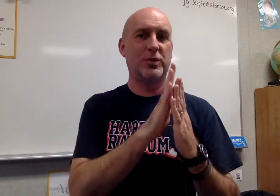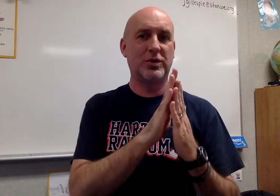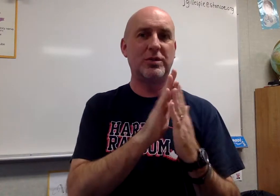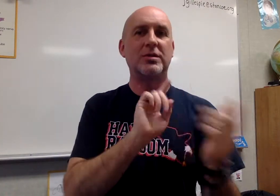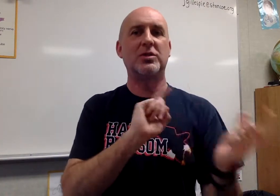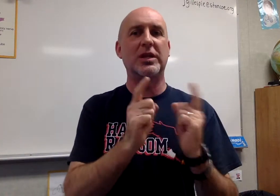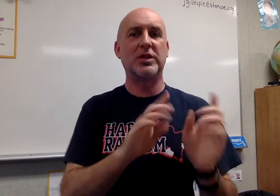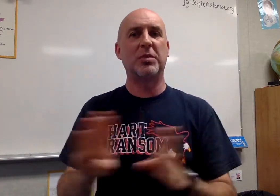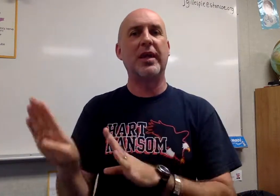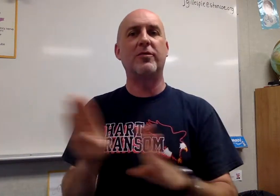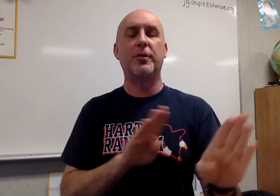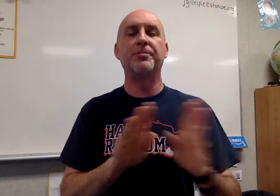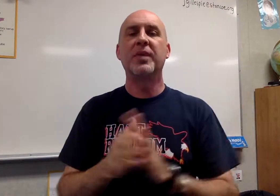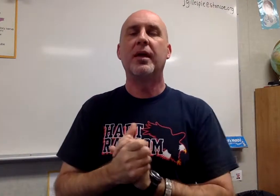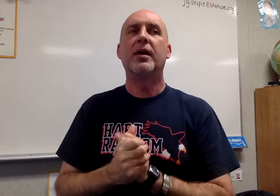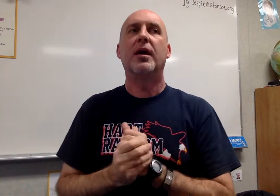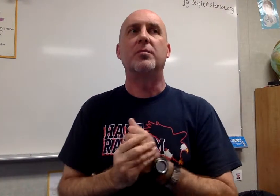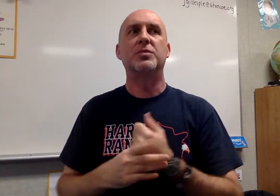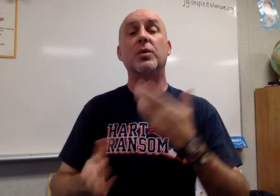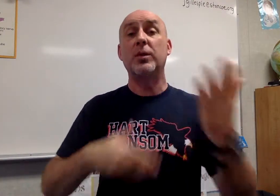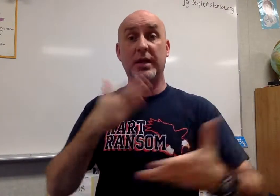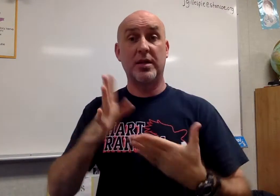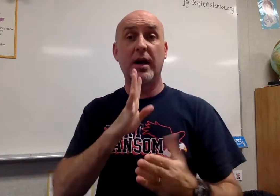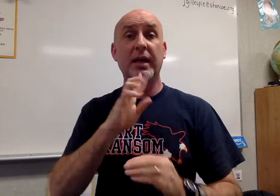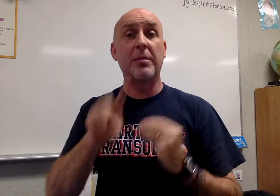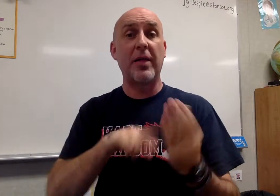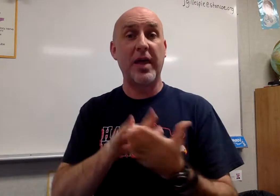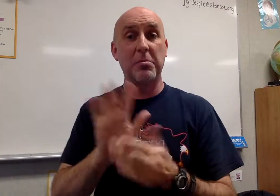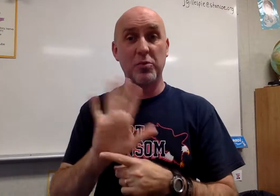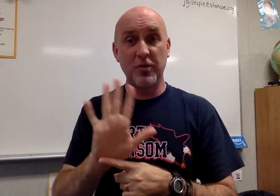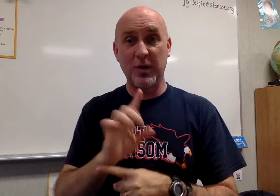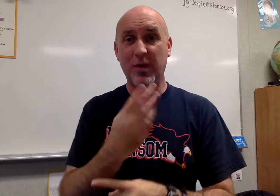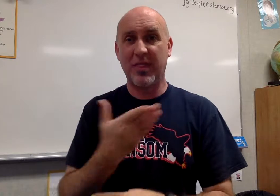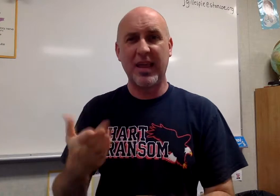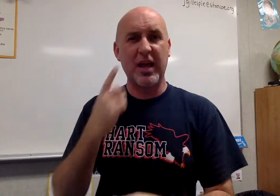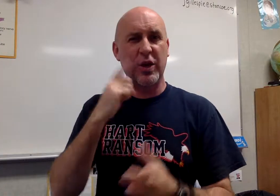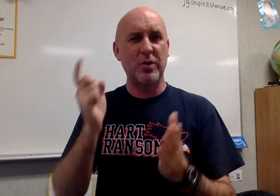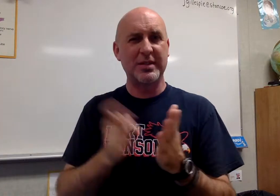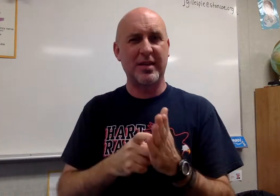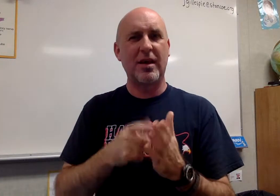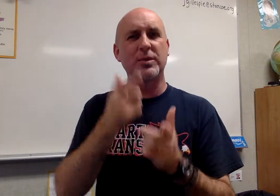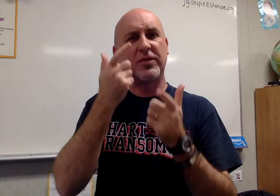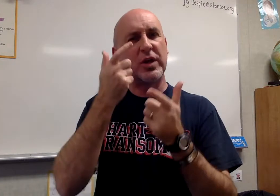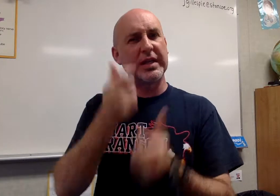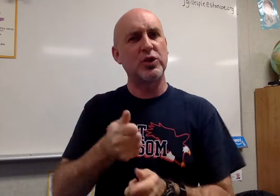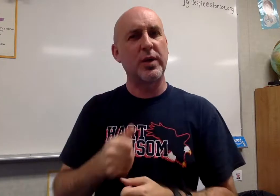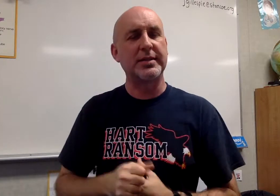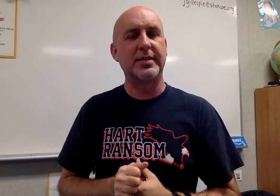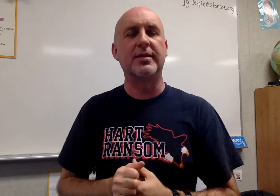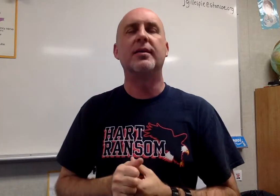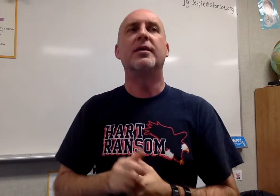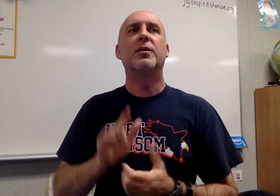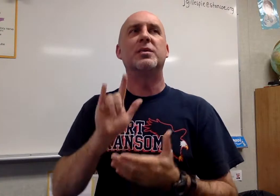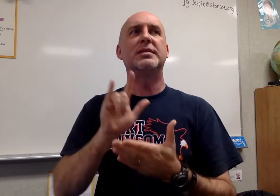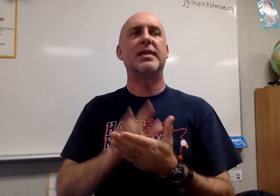approach to changing behavior. So anyway, talking about that movie, one thing I noticed I thought was very interesting was